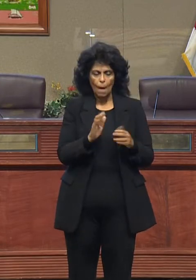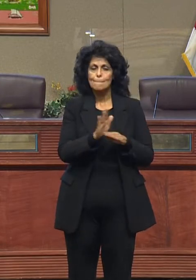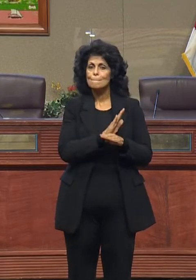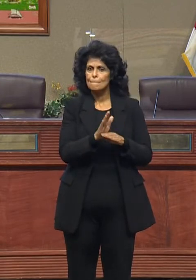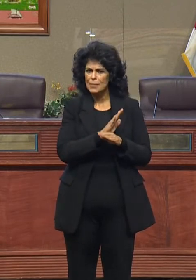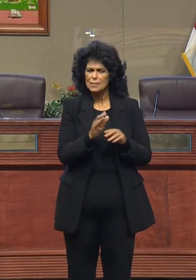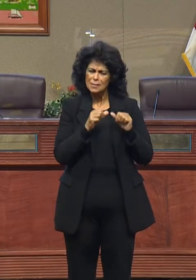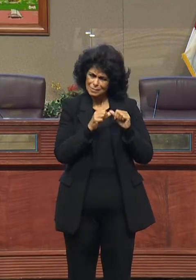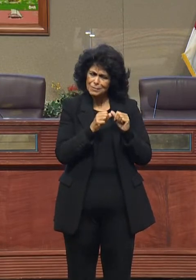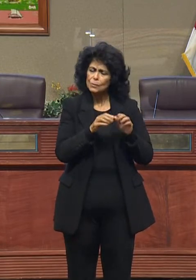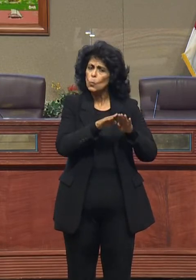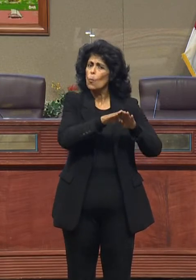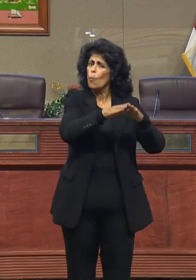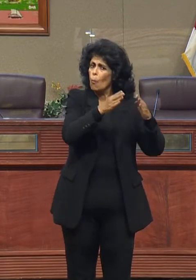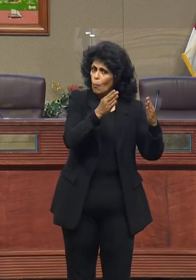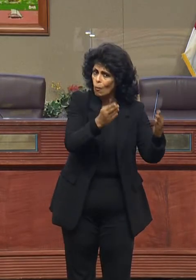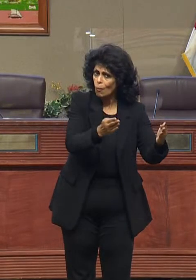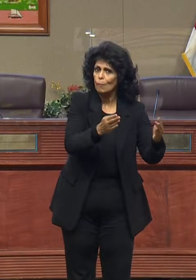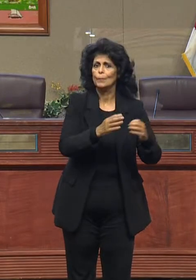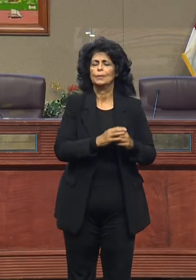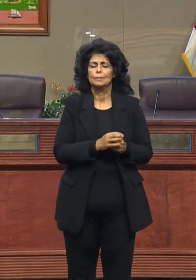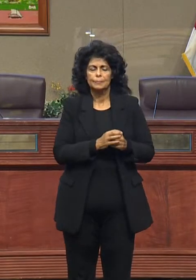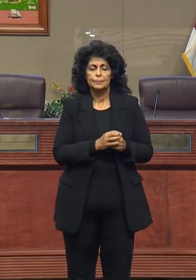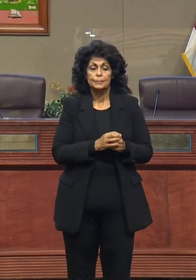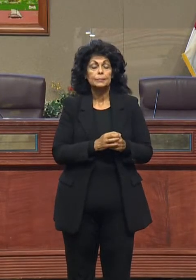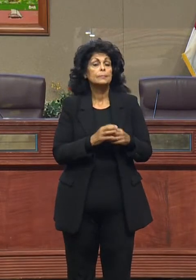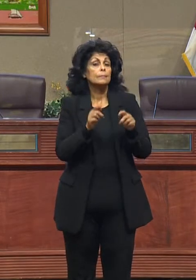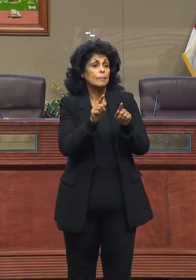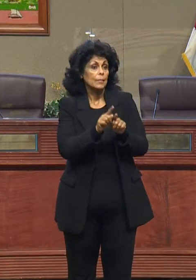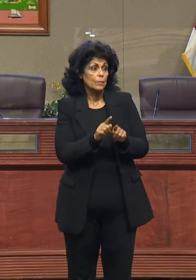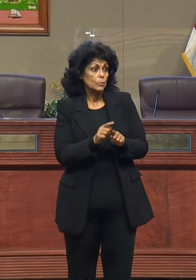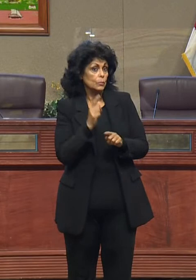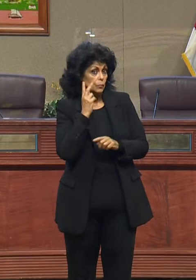really remain open. You have seen some